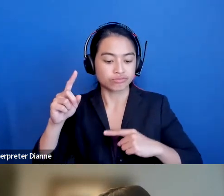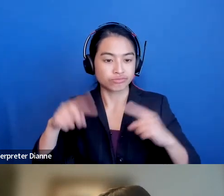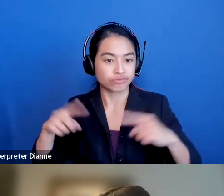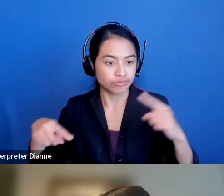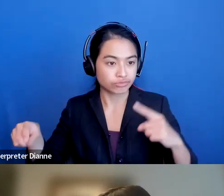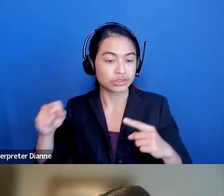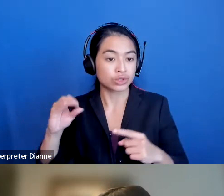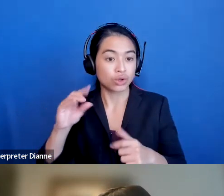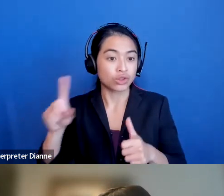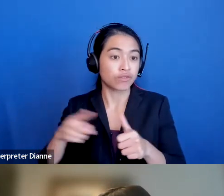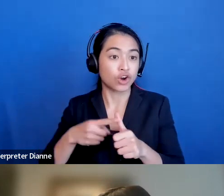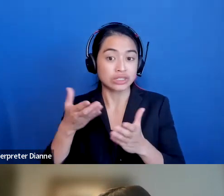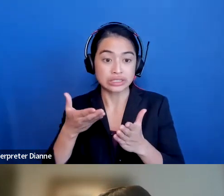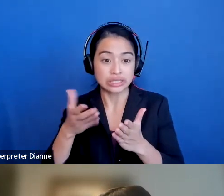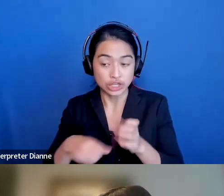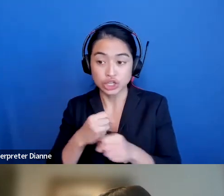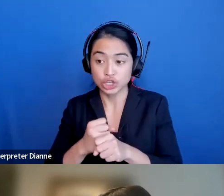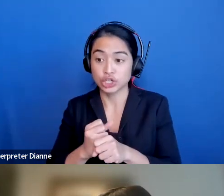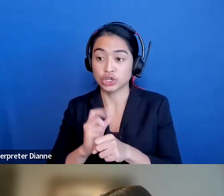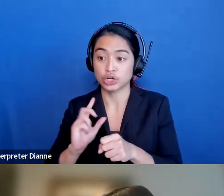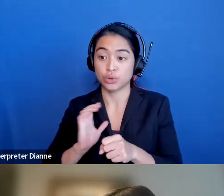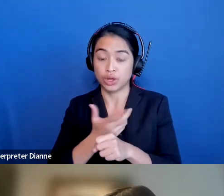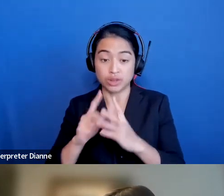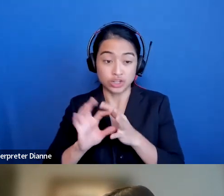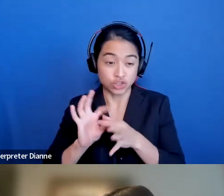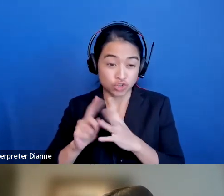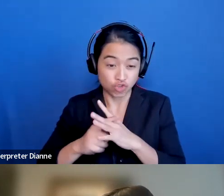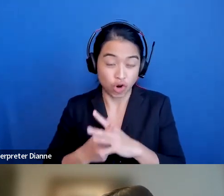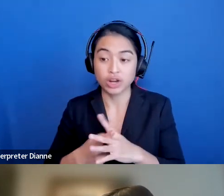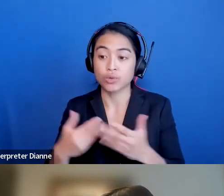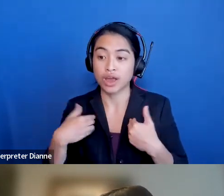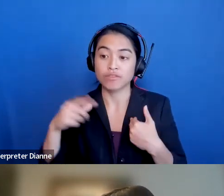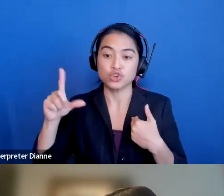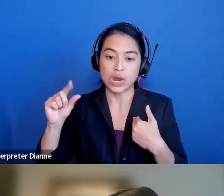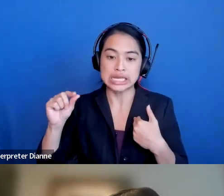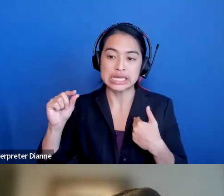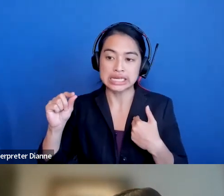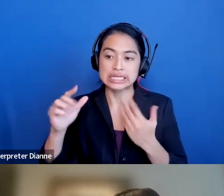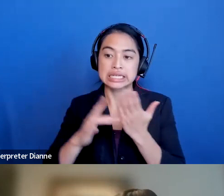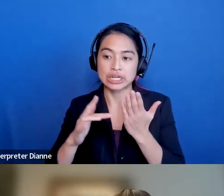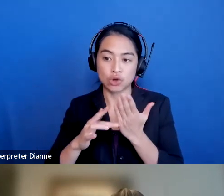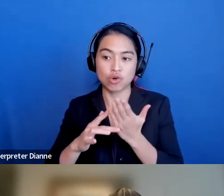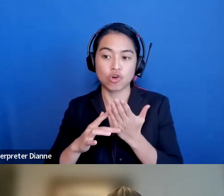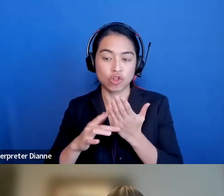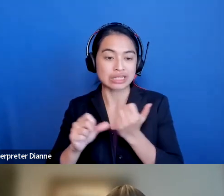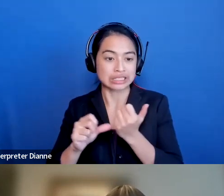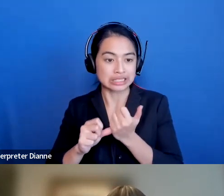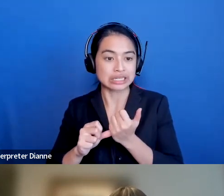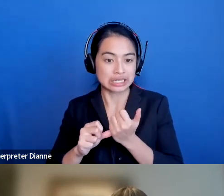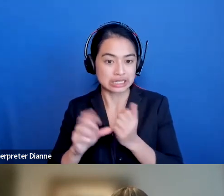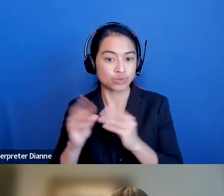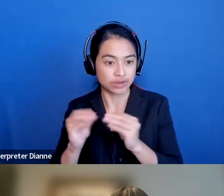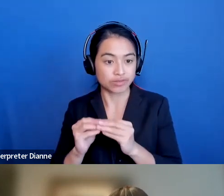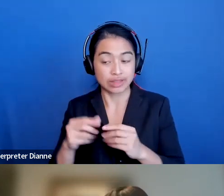the first year when we launched, we were slated to produce 20 technical assistance briefs. This past option year,